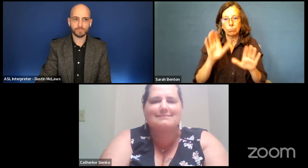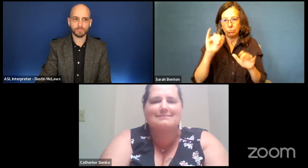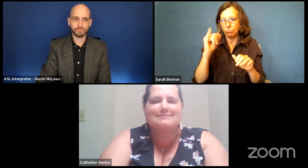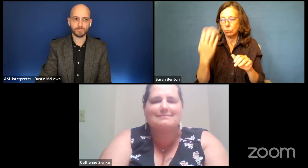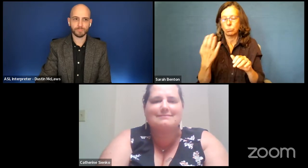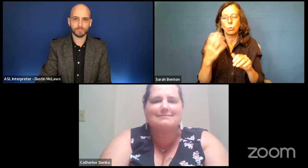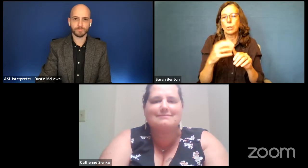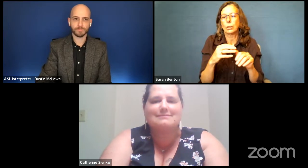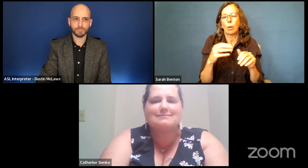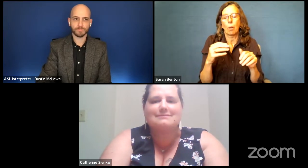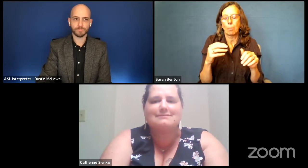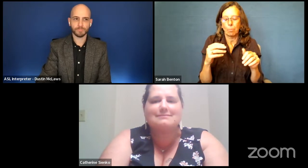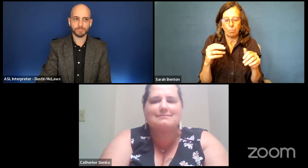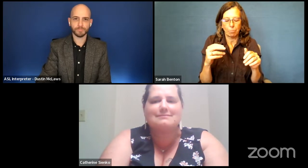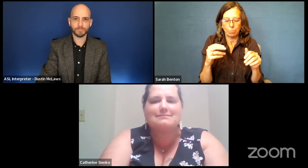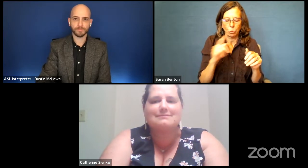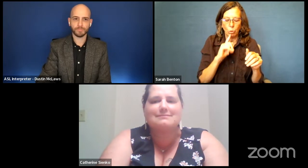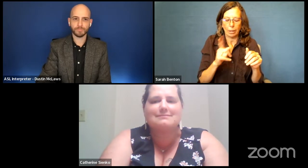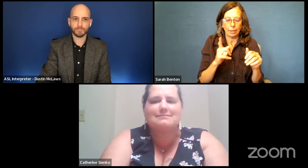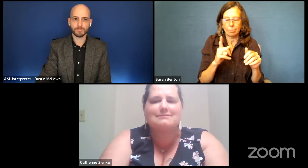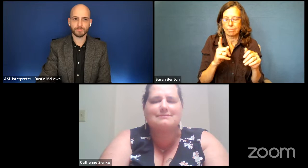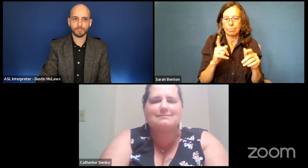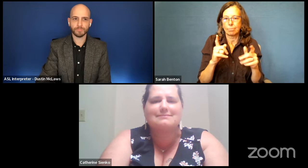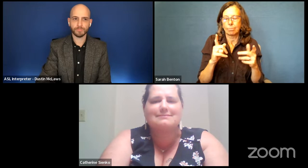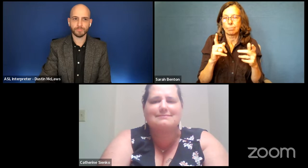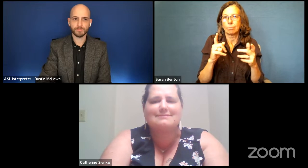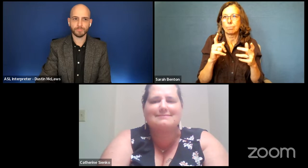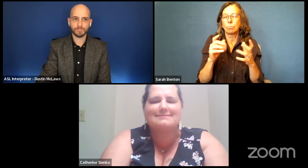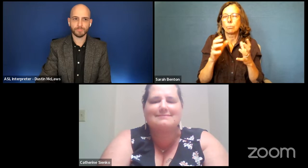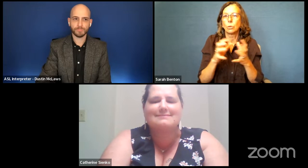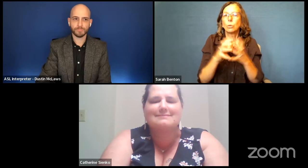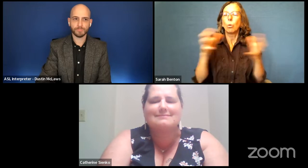and her team. They have been awesome. They've been doing a great job.